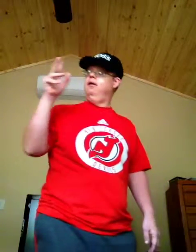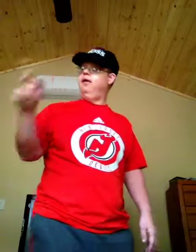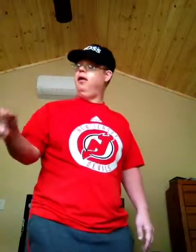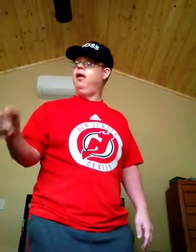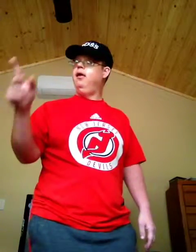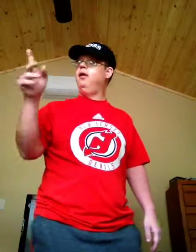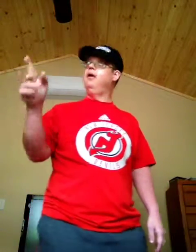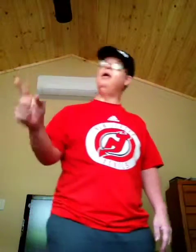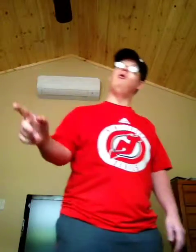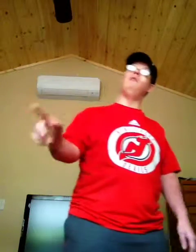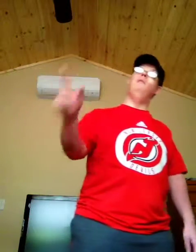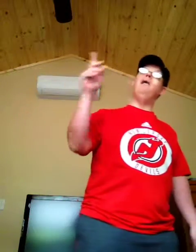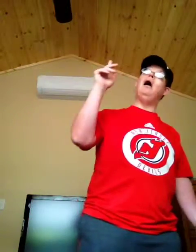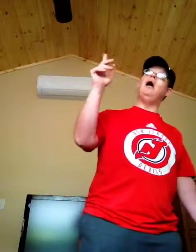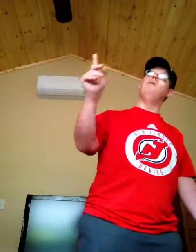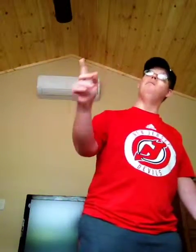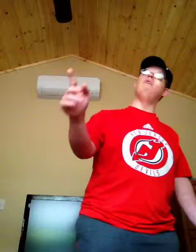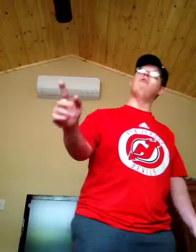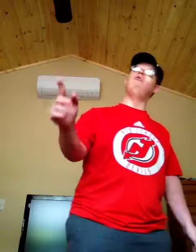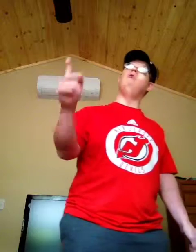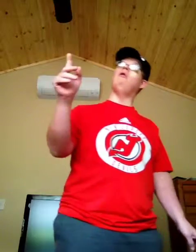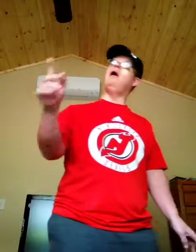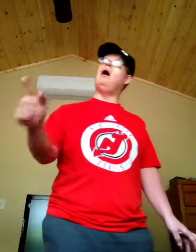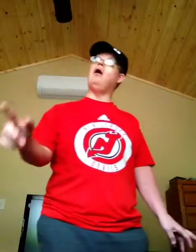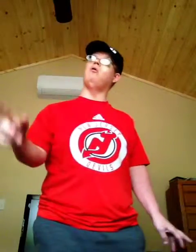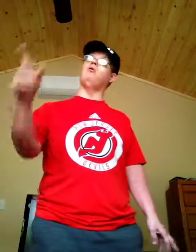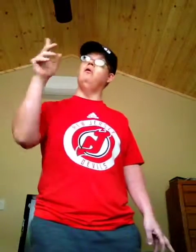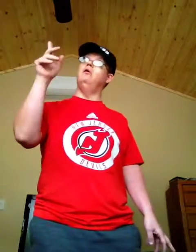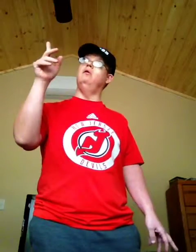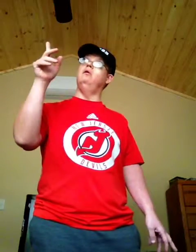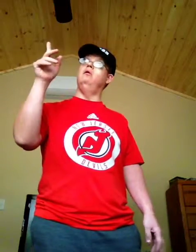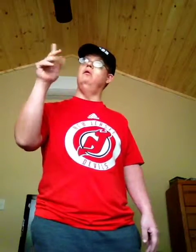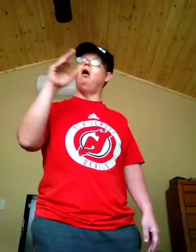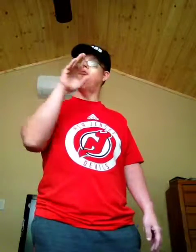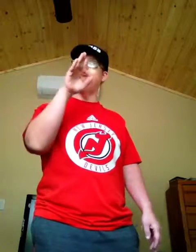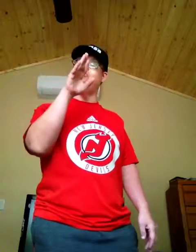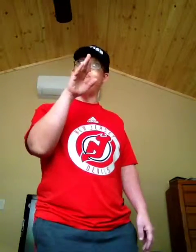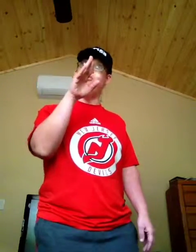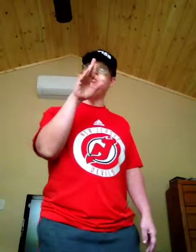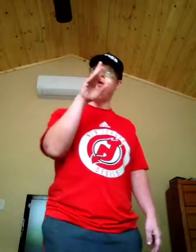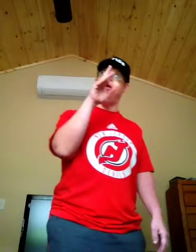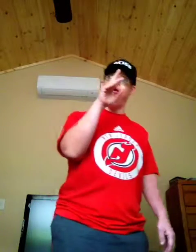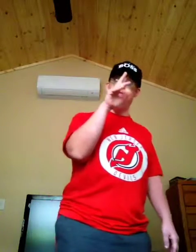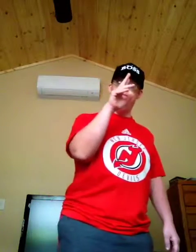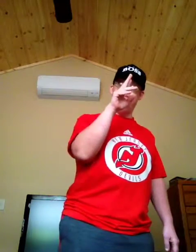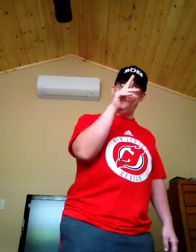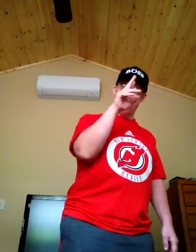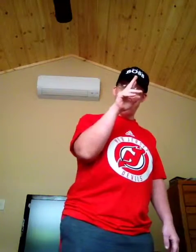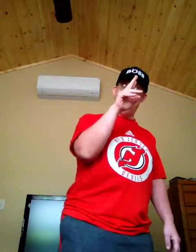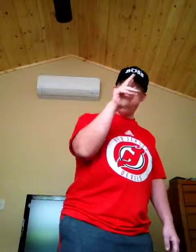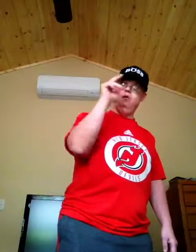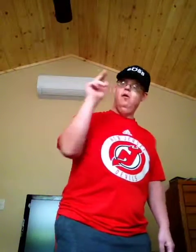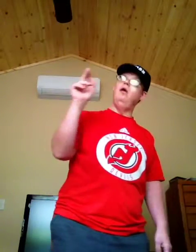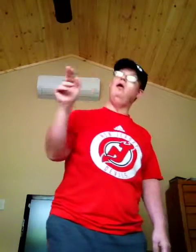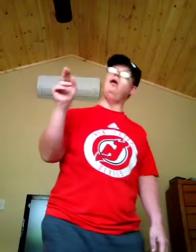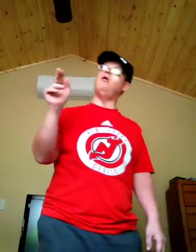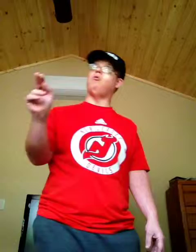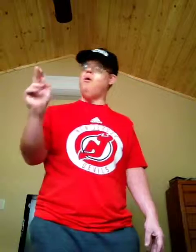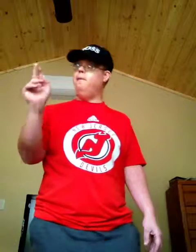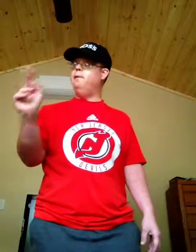he is my personalized, excuse me for one sec here. He is